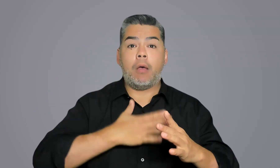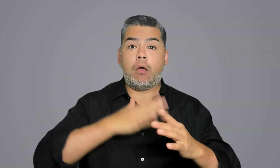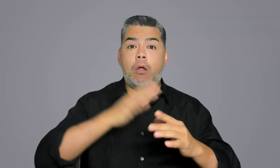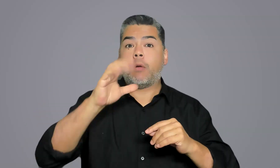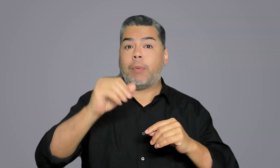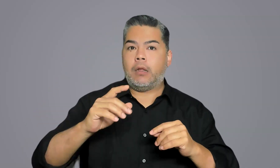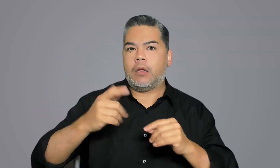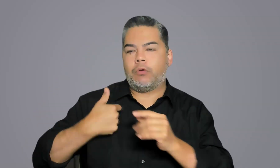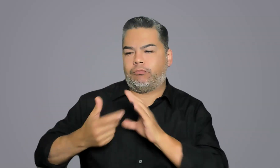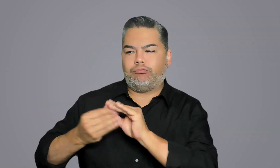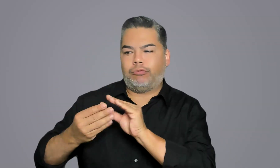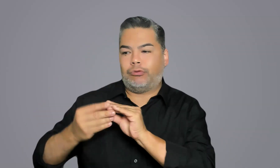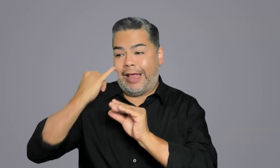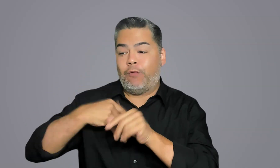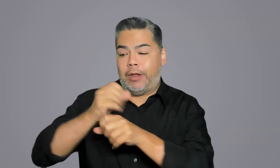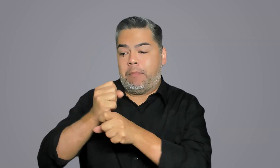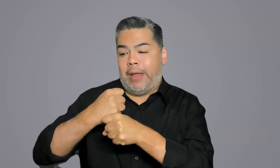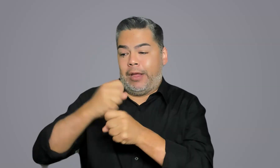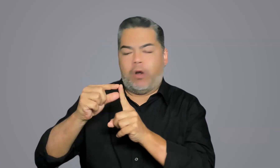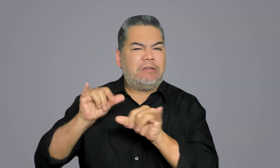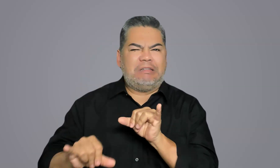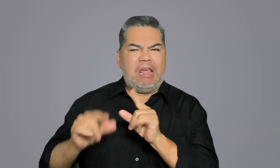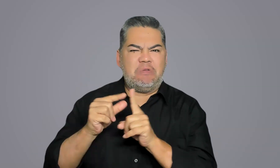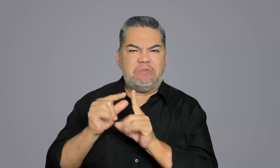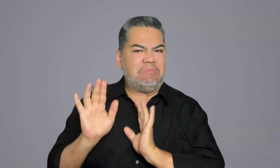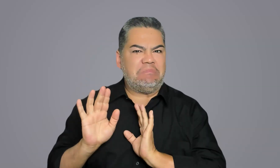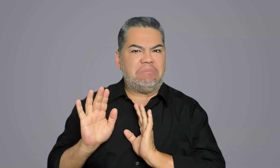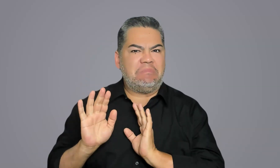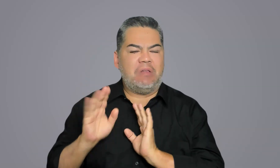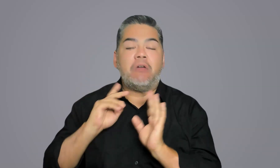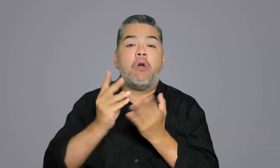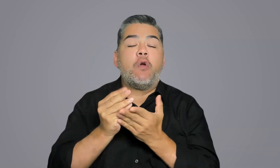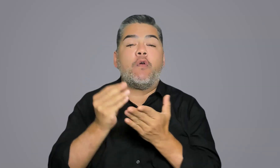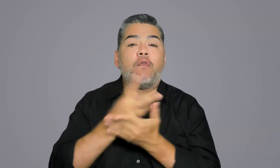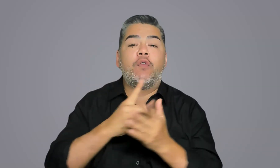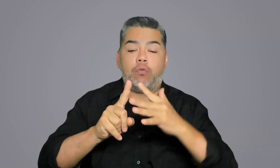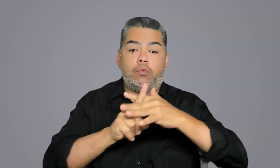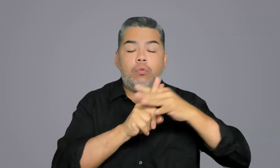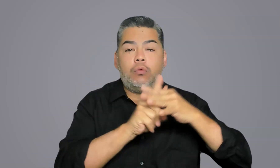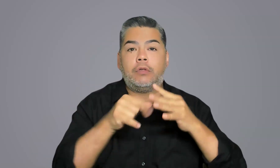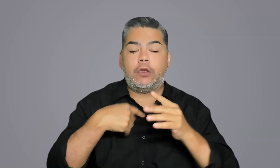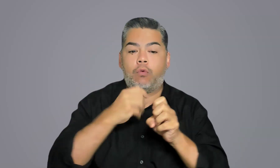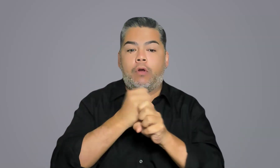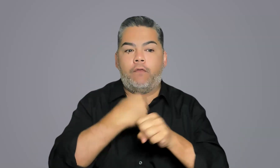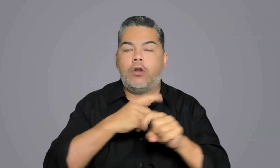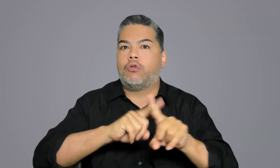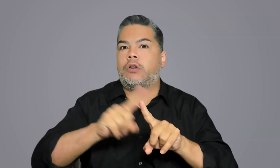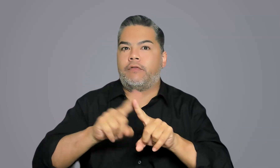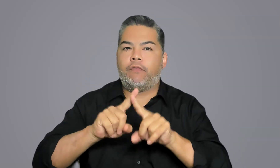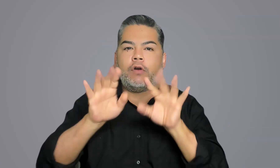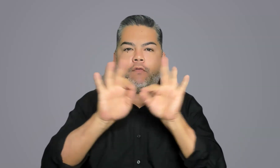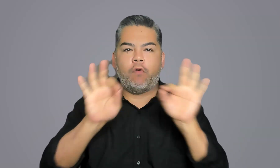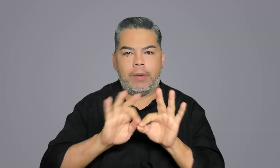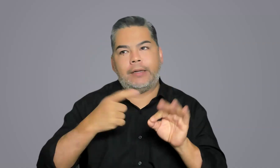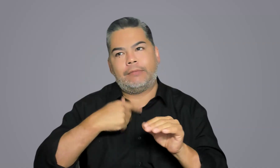Word, it can stay in Word. There are very few instances where converting that Word document into another file format is